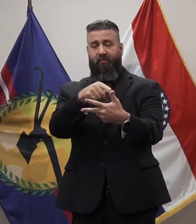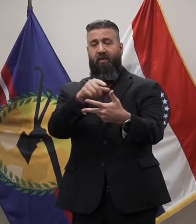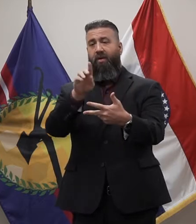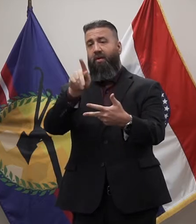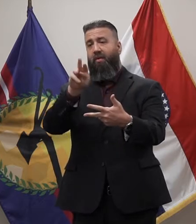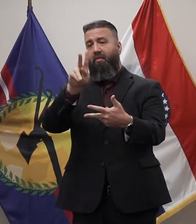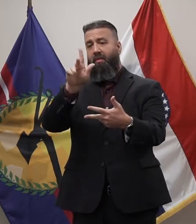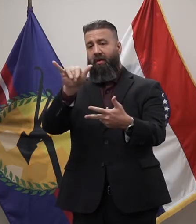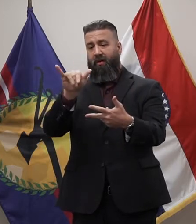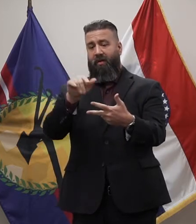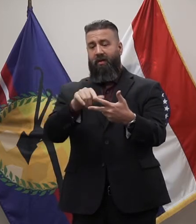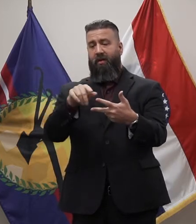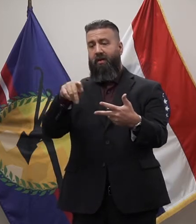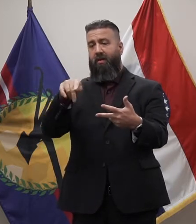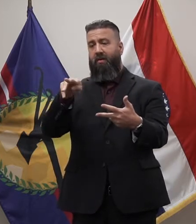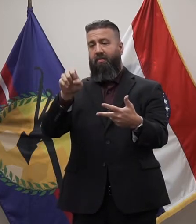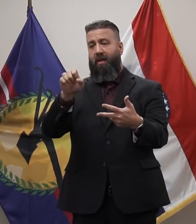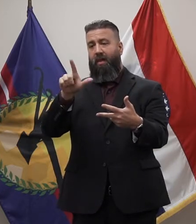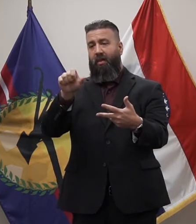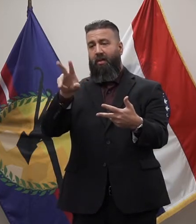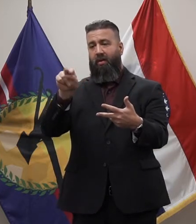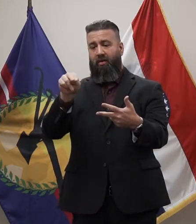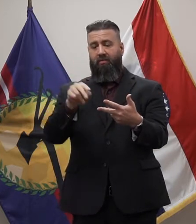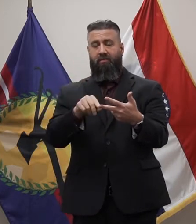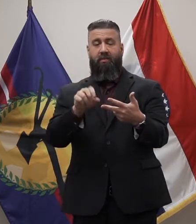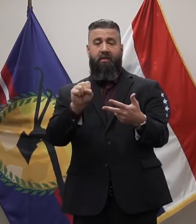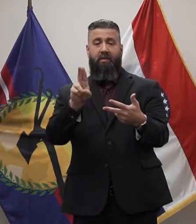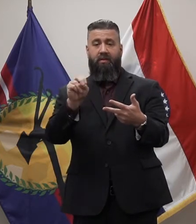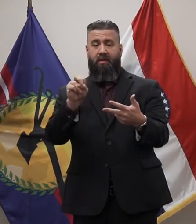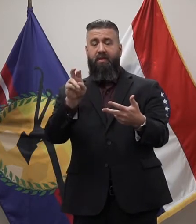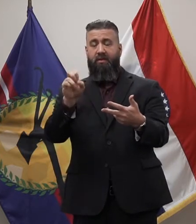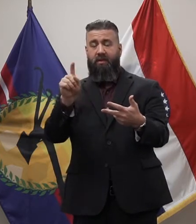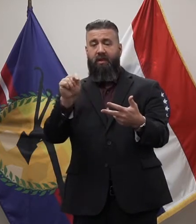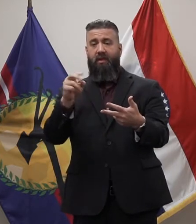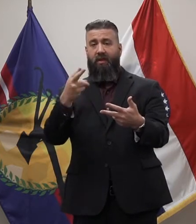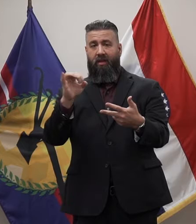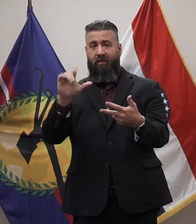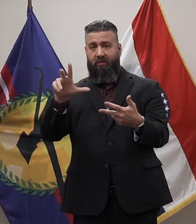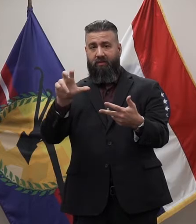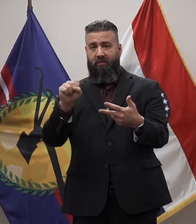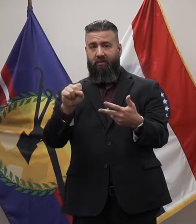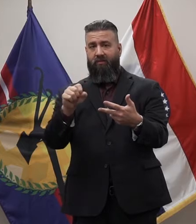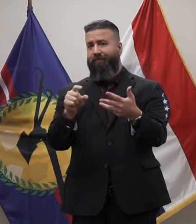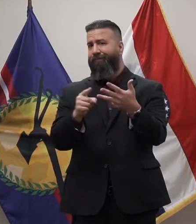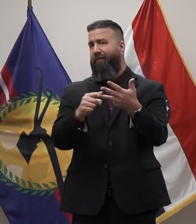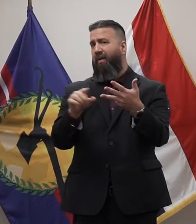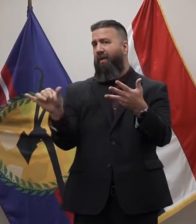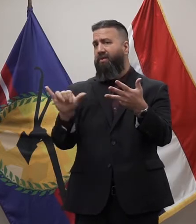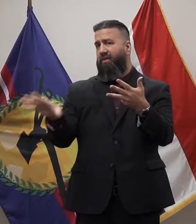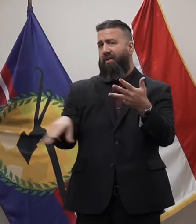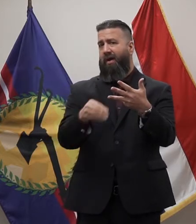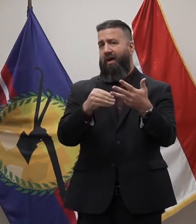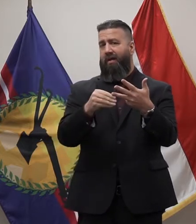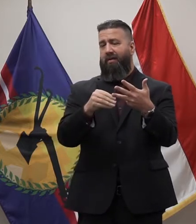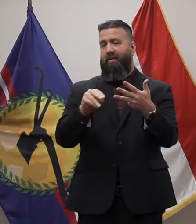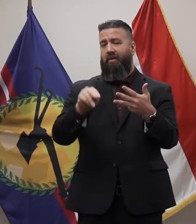Sunset Hills, in addition to a temporary site we set up earlier this month at the North County Recreation